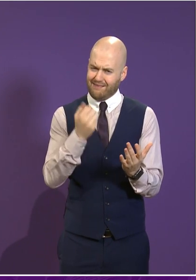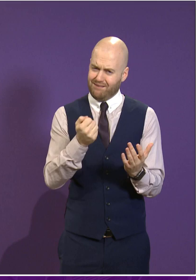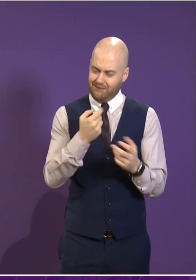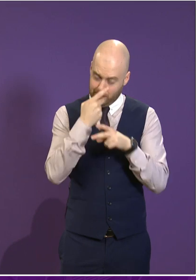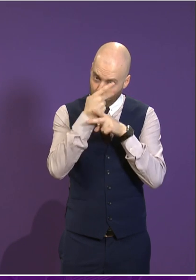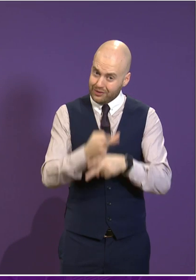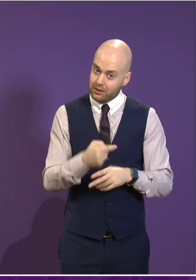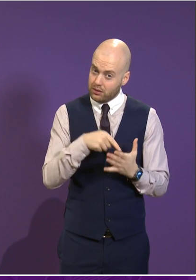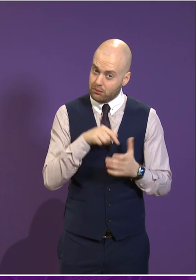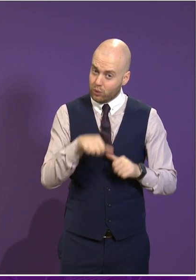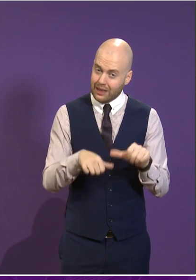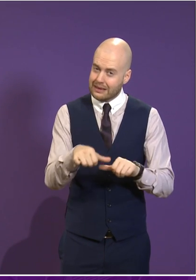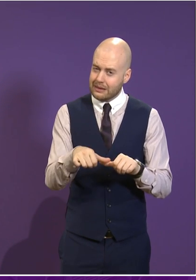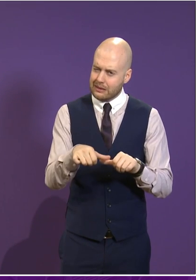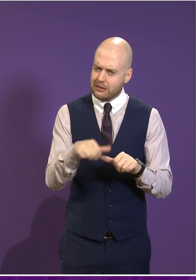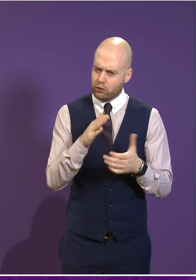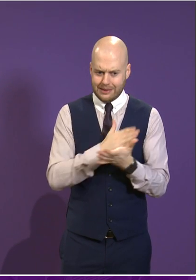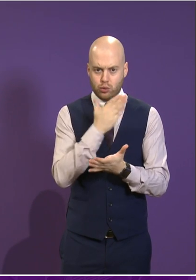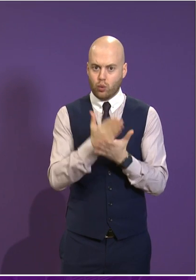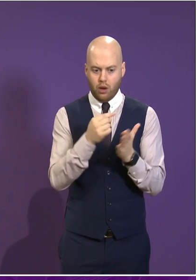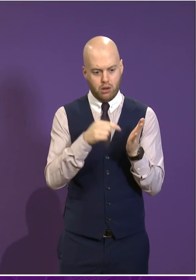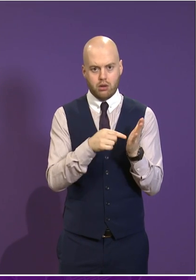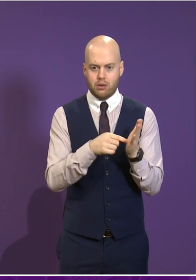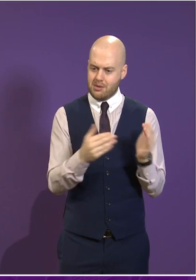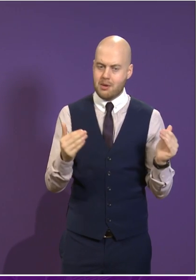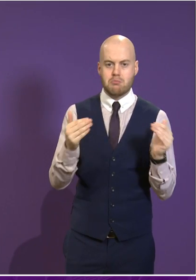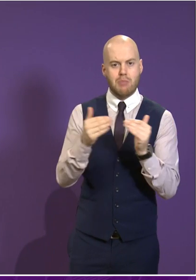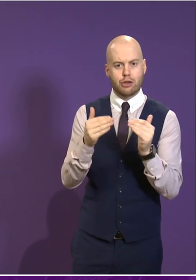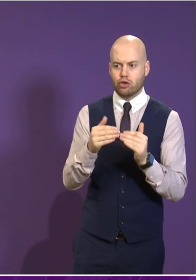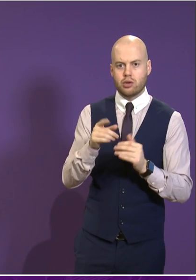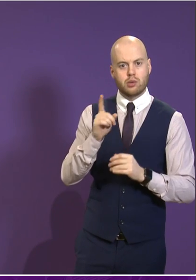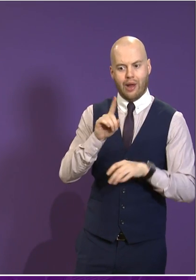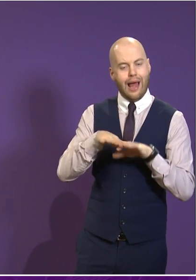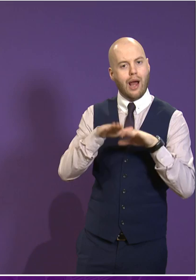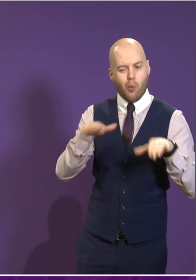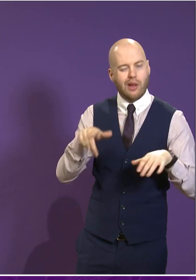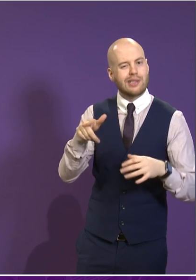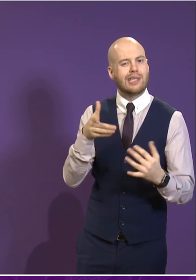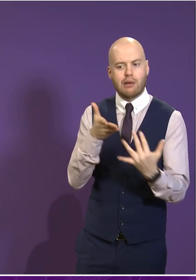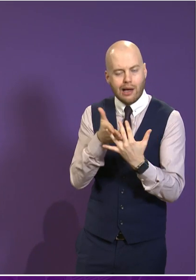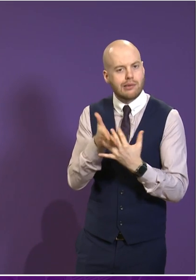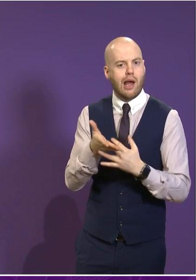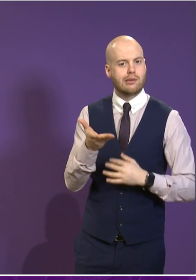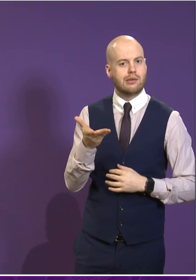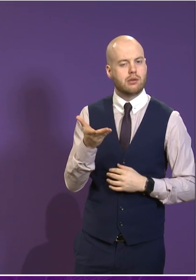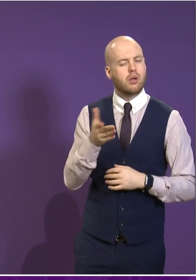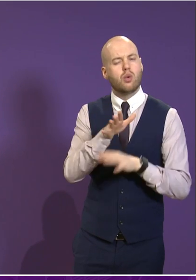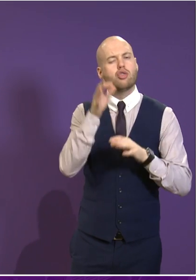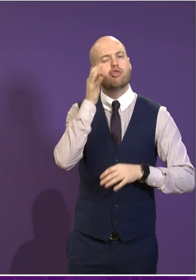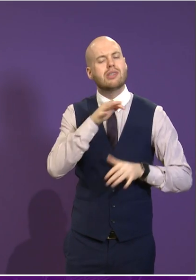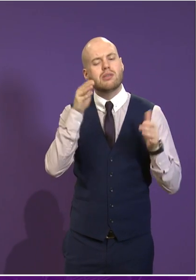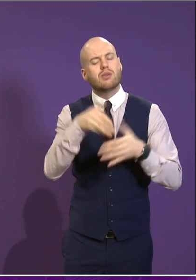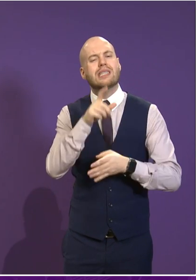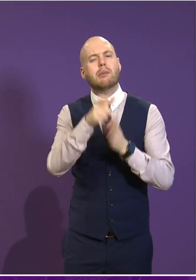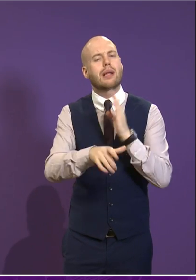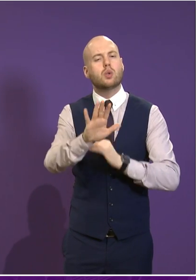process to ensure that it complies with the principles of equality of access, not just for people with disabilities, but right